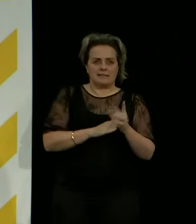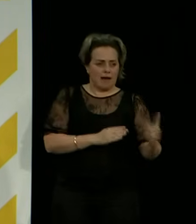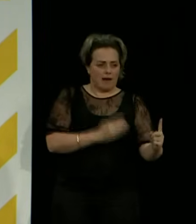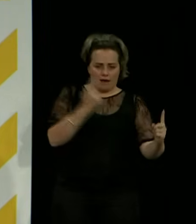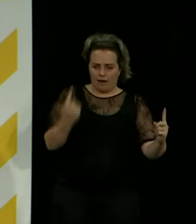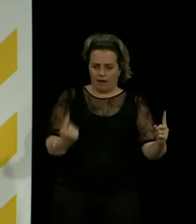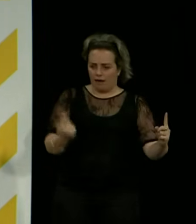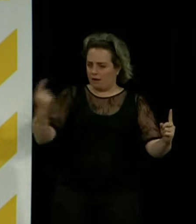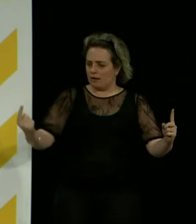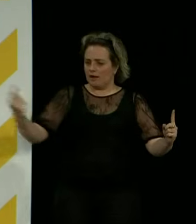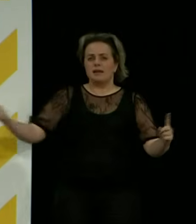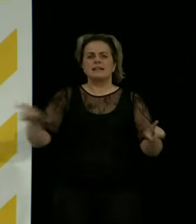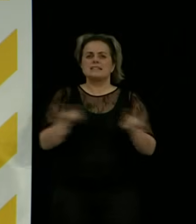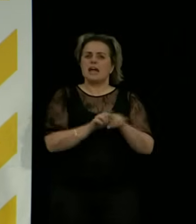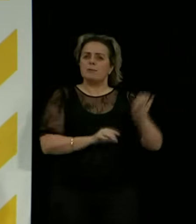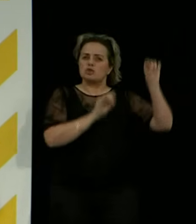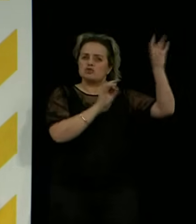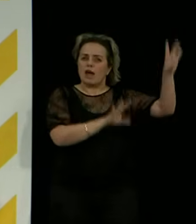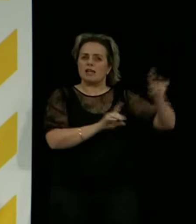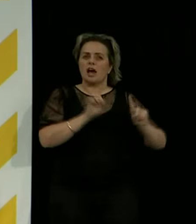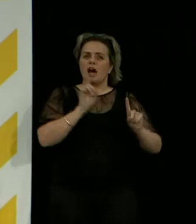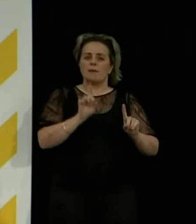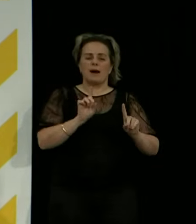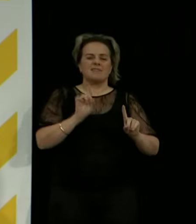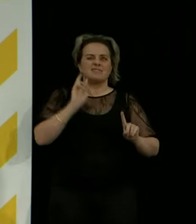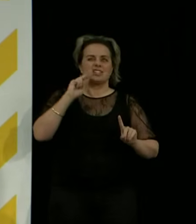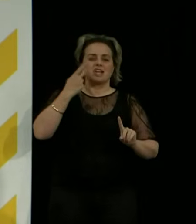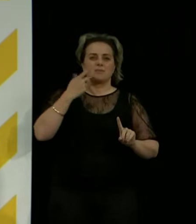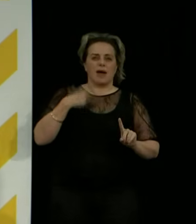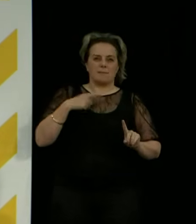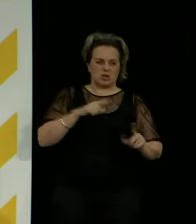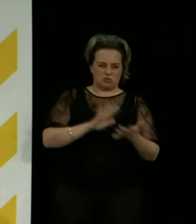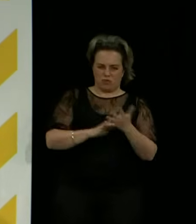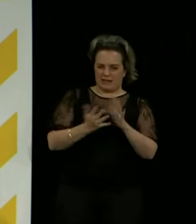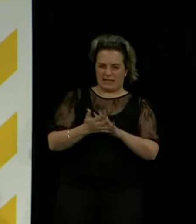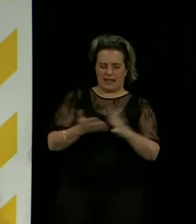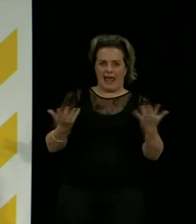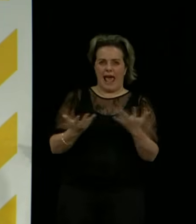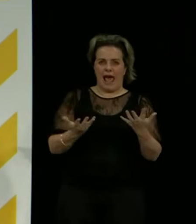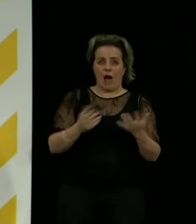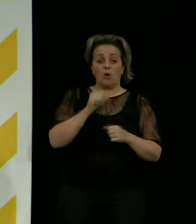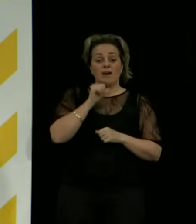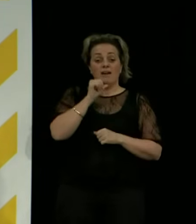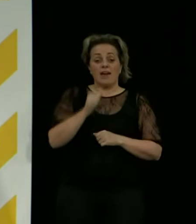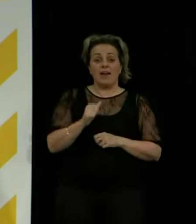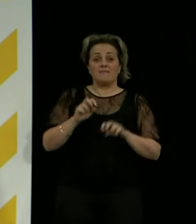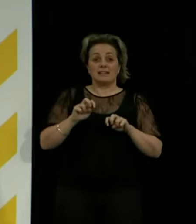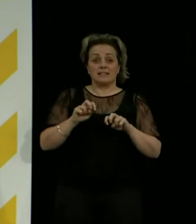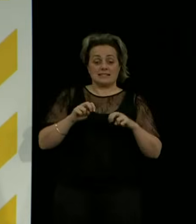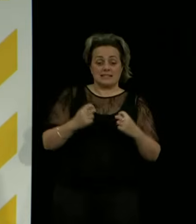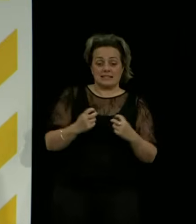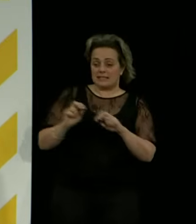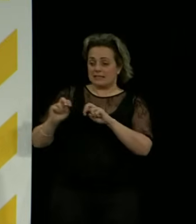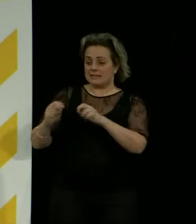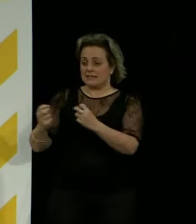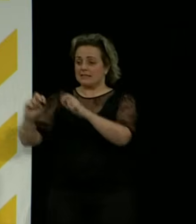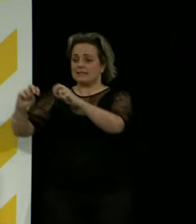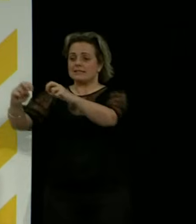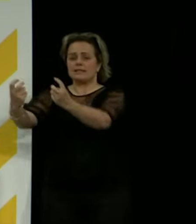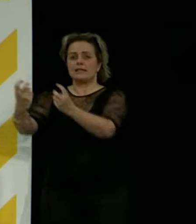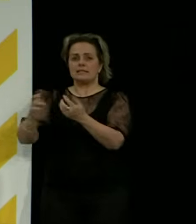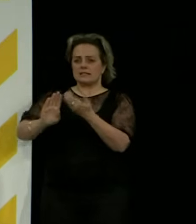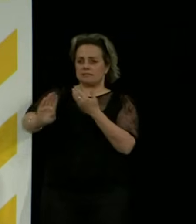use in Australia. Yeah. But when we looked at the practicalities of it, we realised actually if you maintain the seated and the spacing, that achieves what we're looking for.